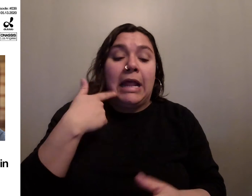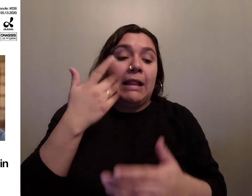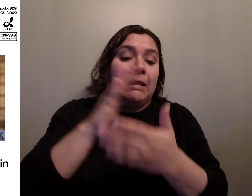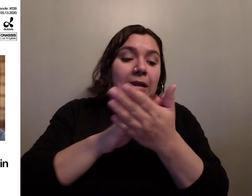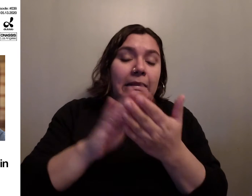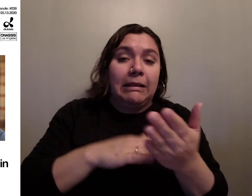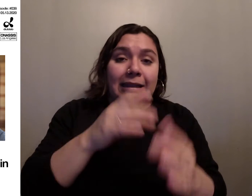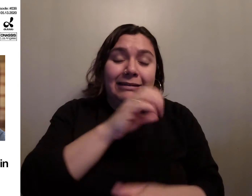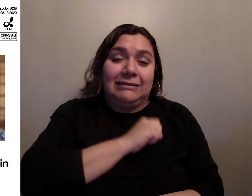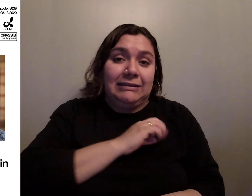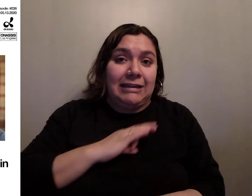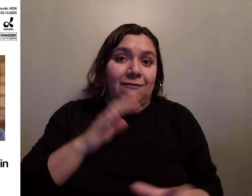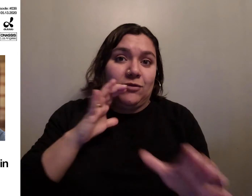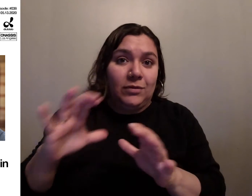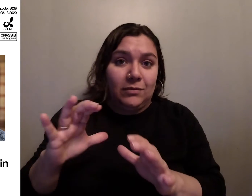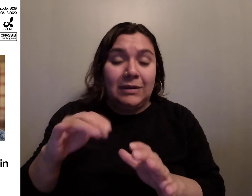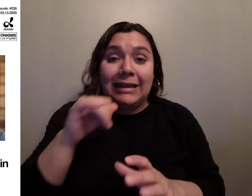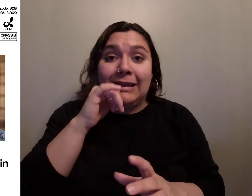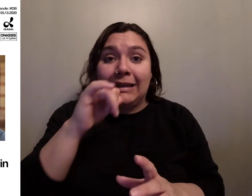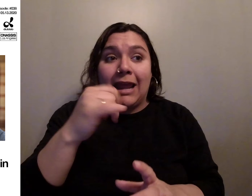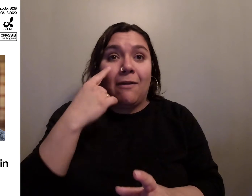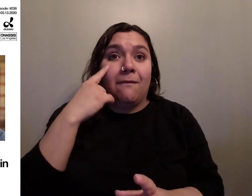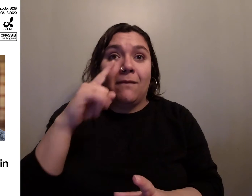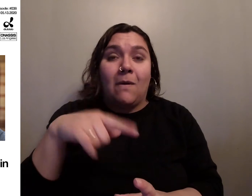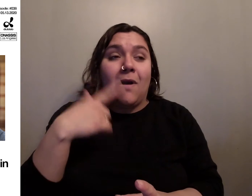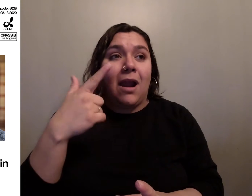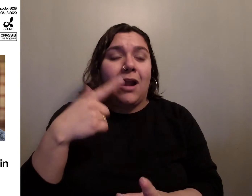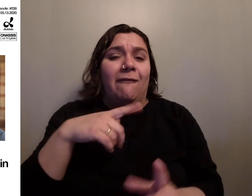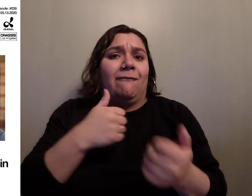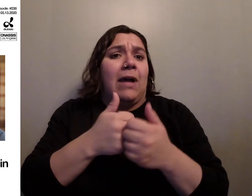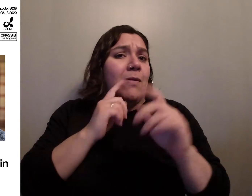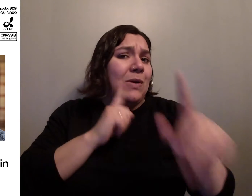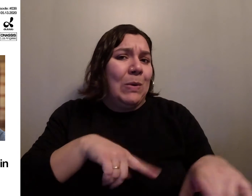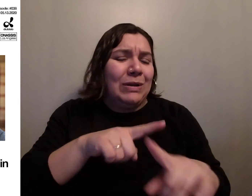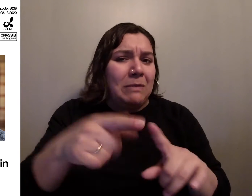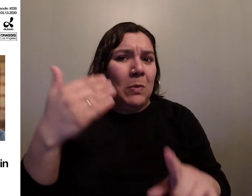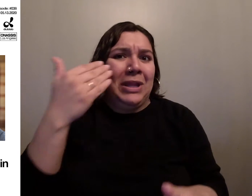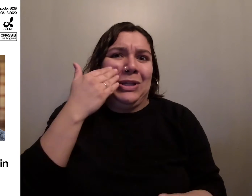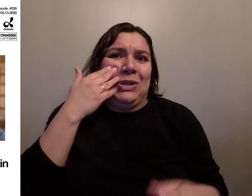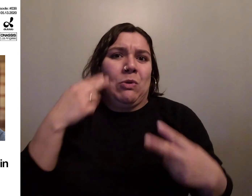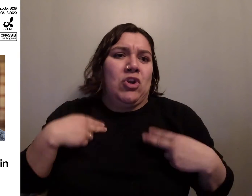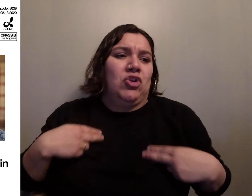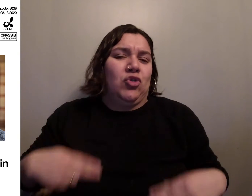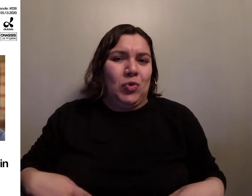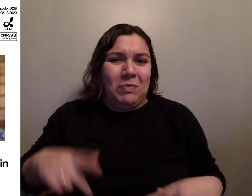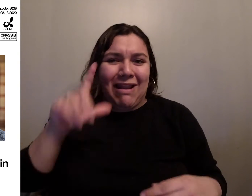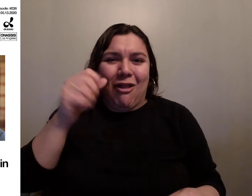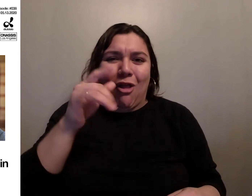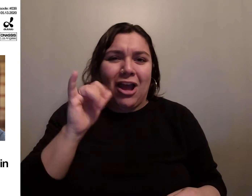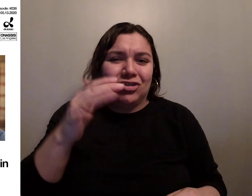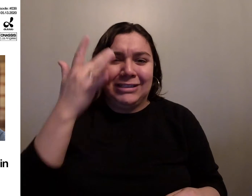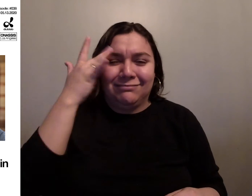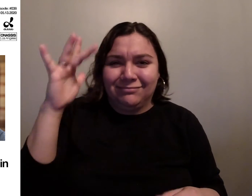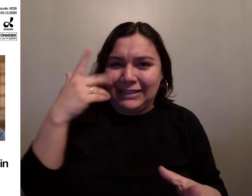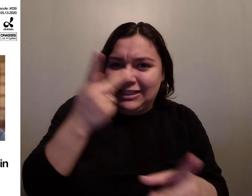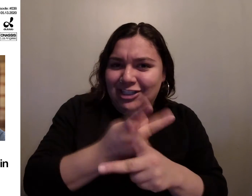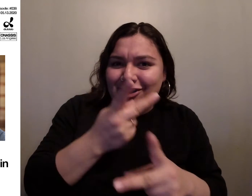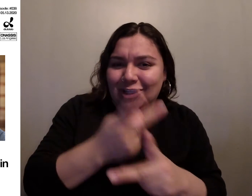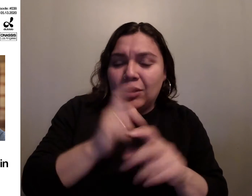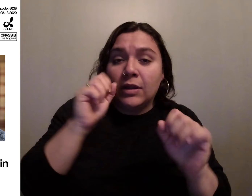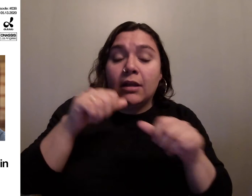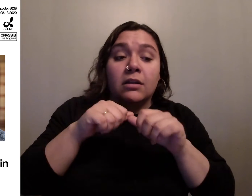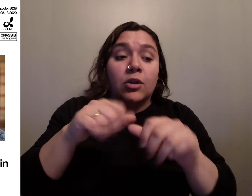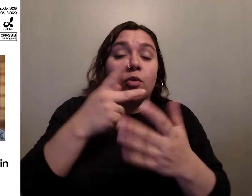cleaned, and the custodial staff was doing that. It was not yet under the orders. It was just human logic and care. We were able to